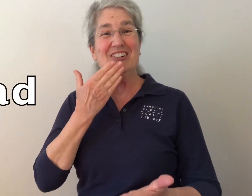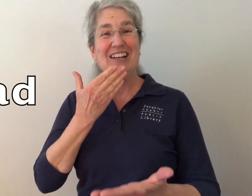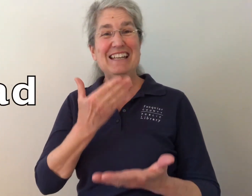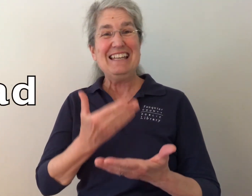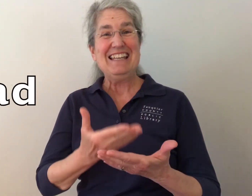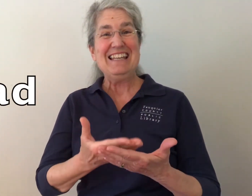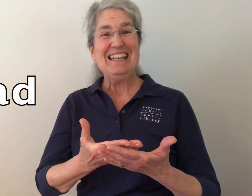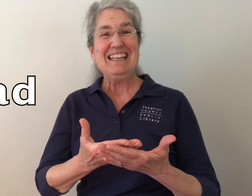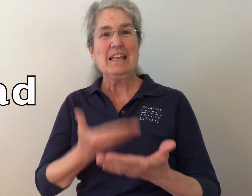good,